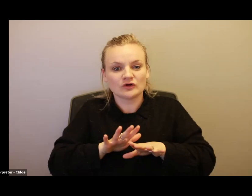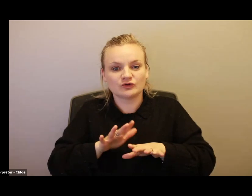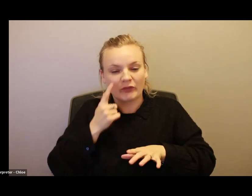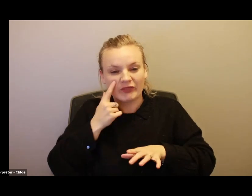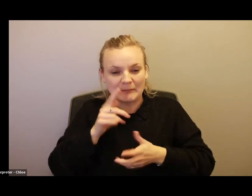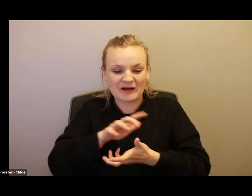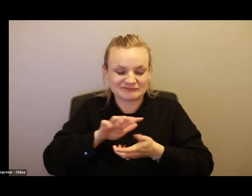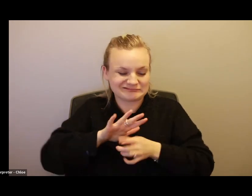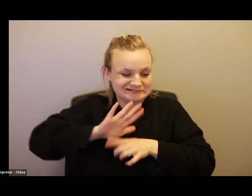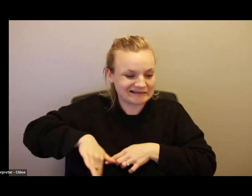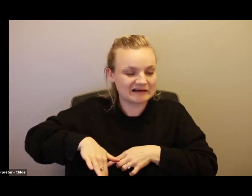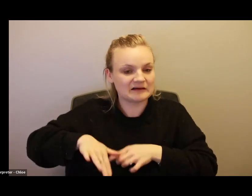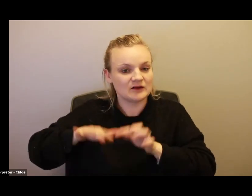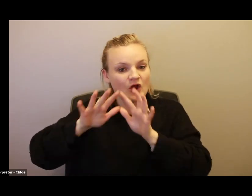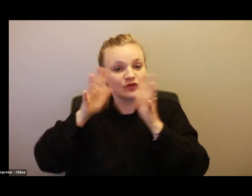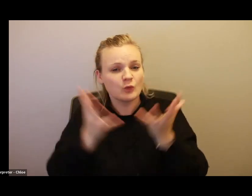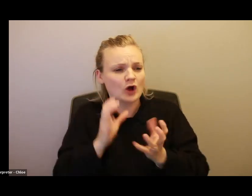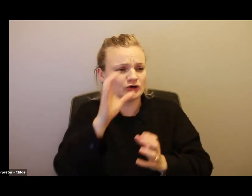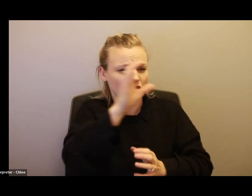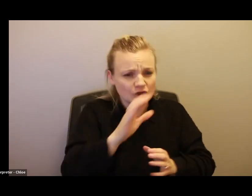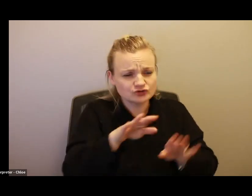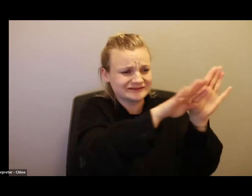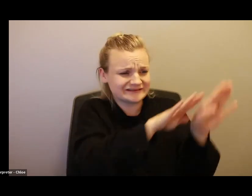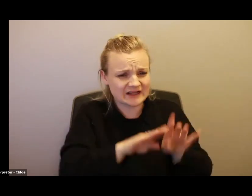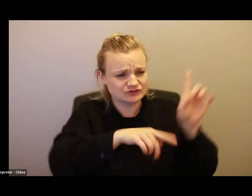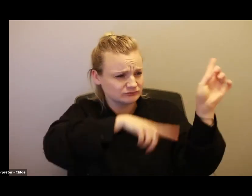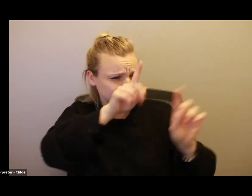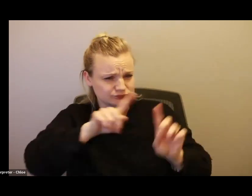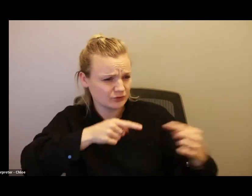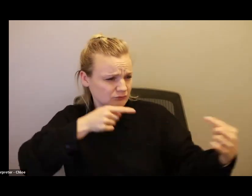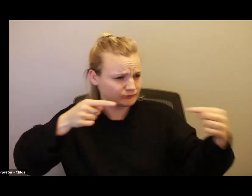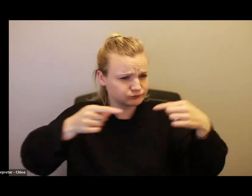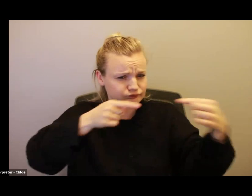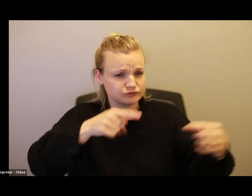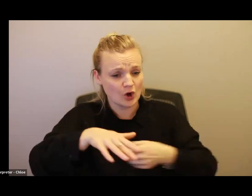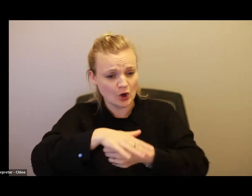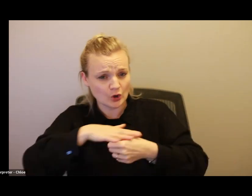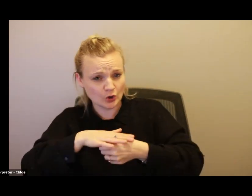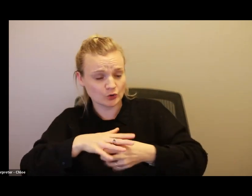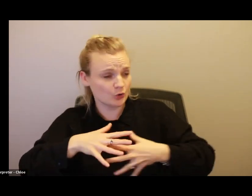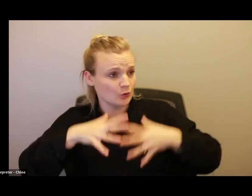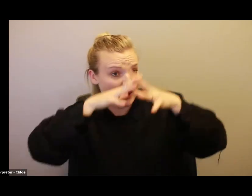have around the world, different countries, different nations, local, hyper-global,